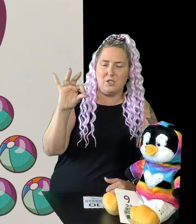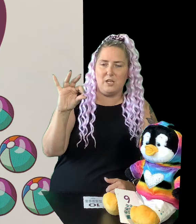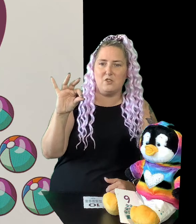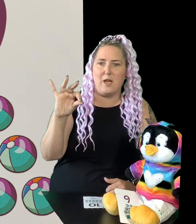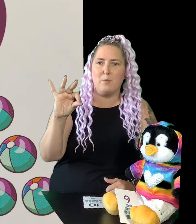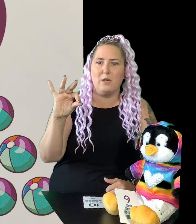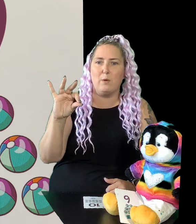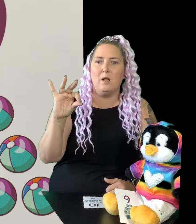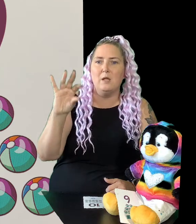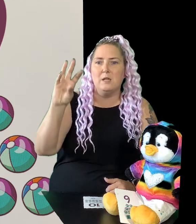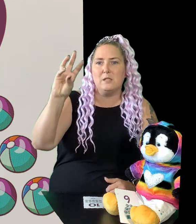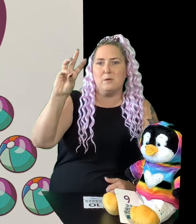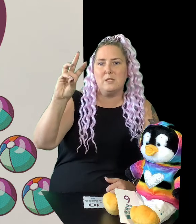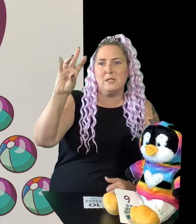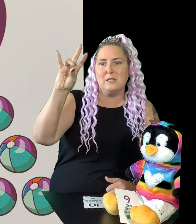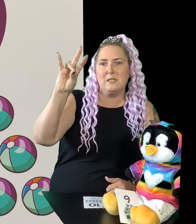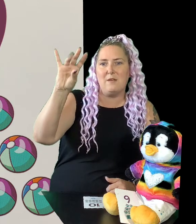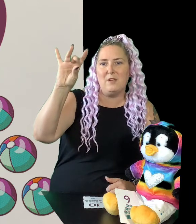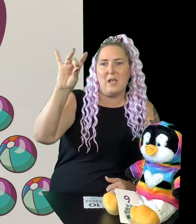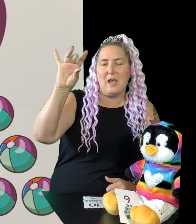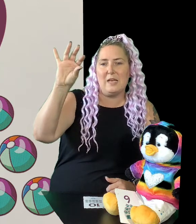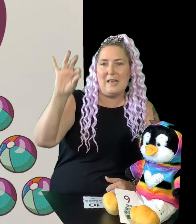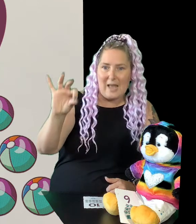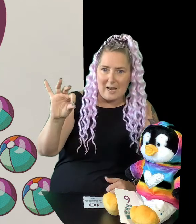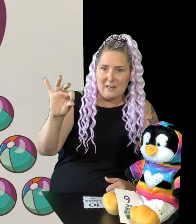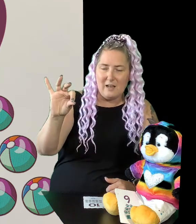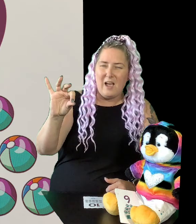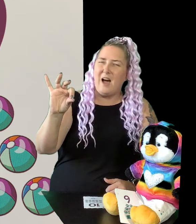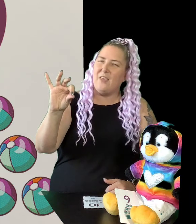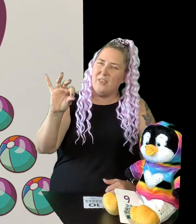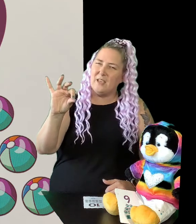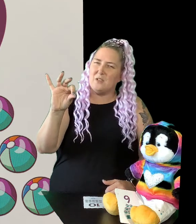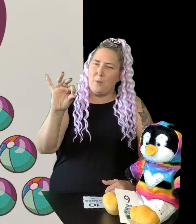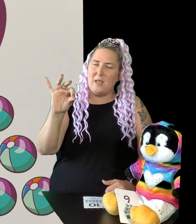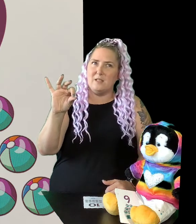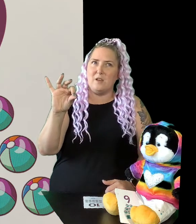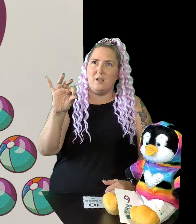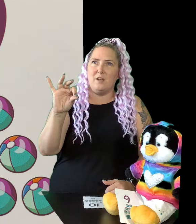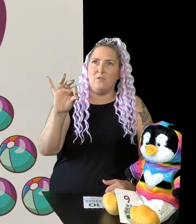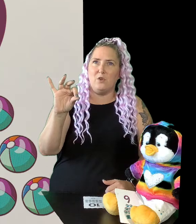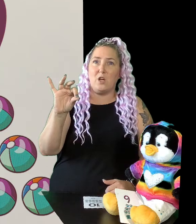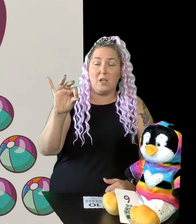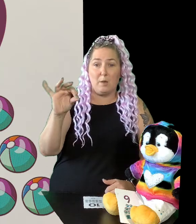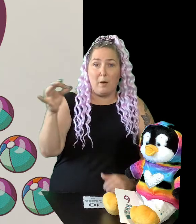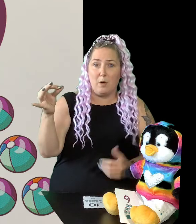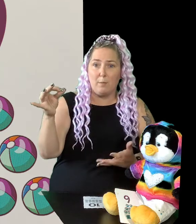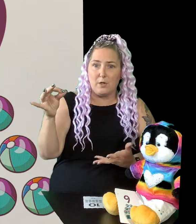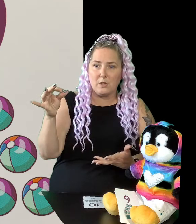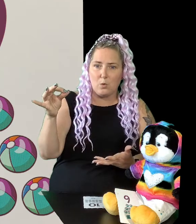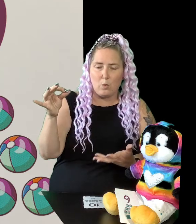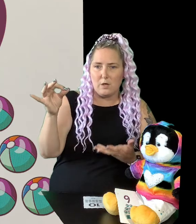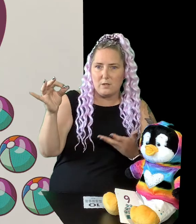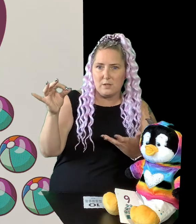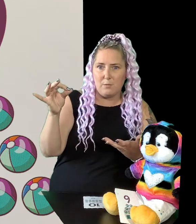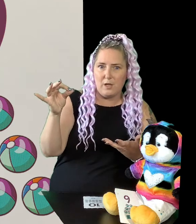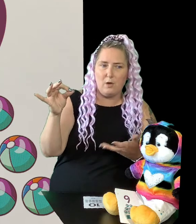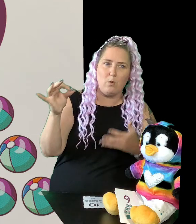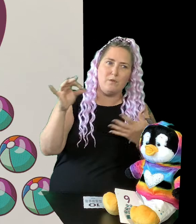interchange that pretty well. So 6, 7, 8, 9. I think it depends on if you're talking about numbers or something, or if you're